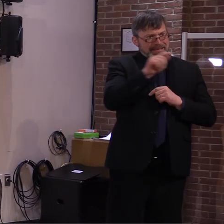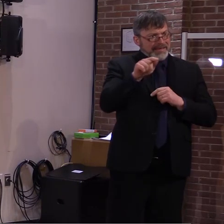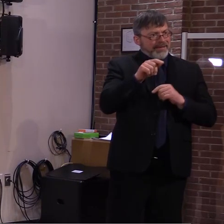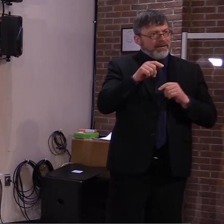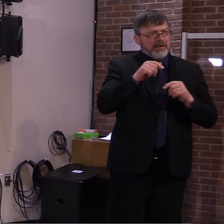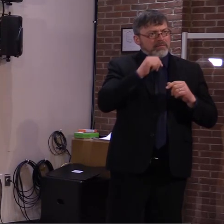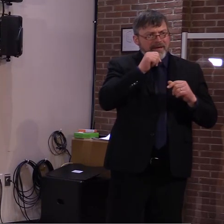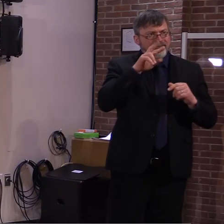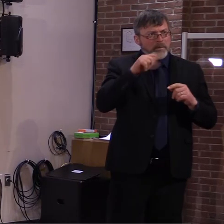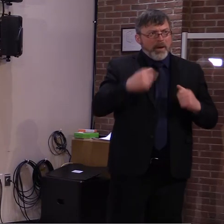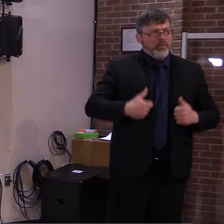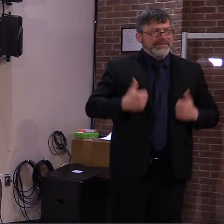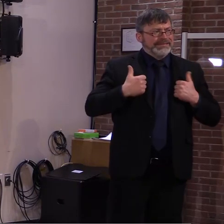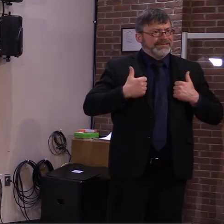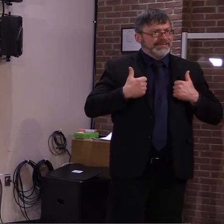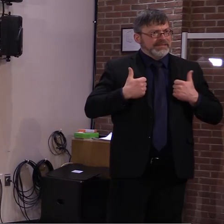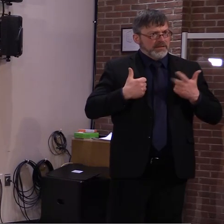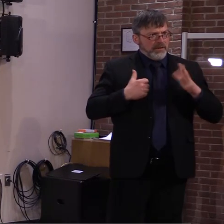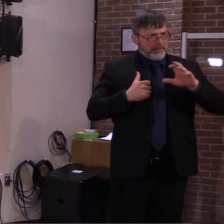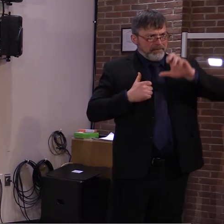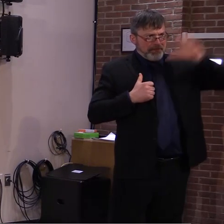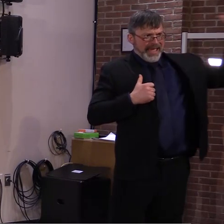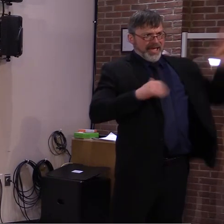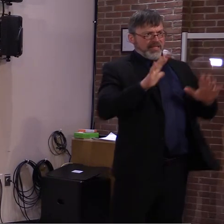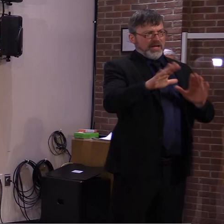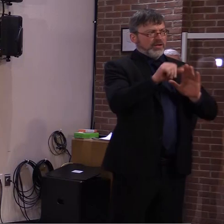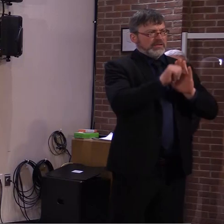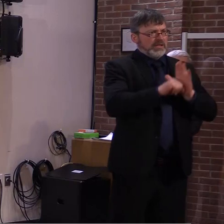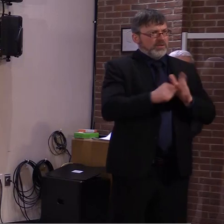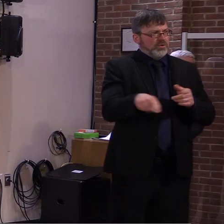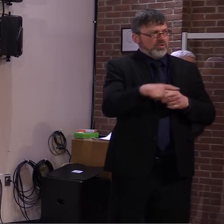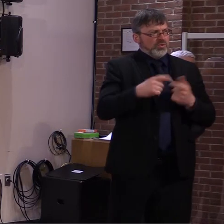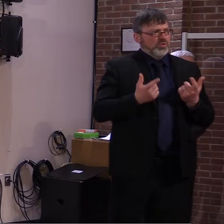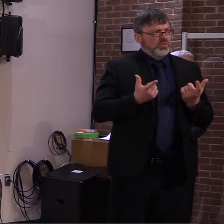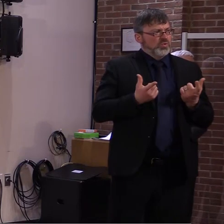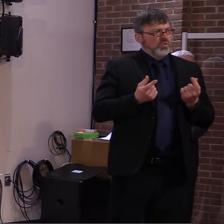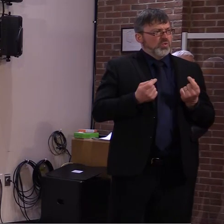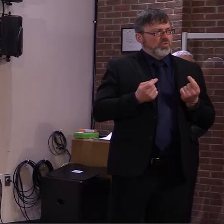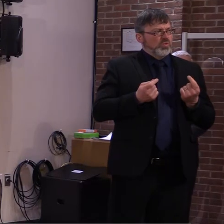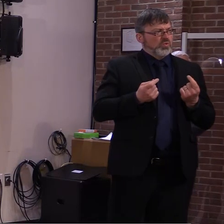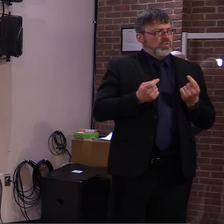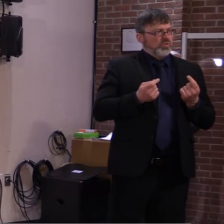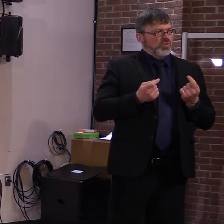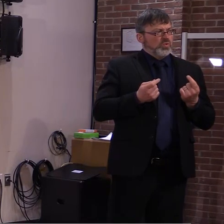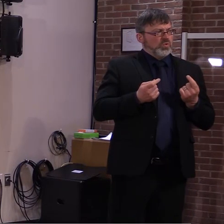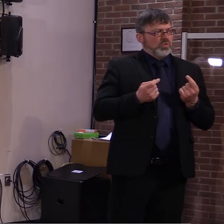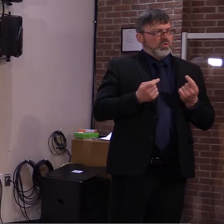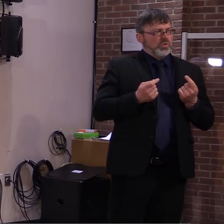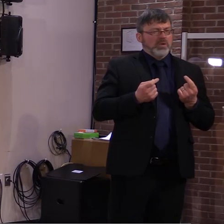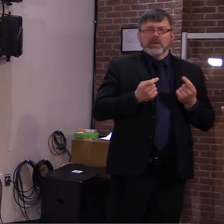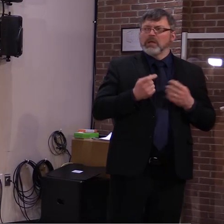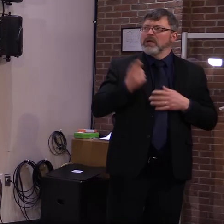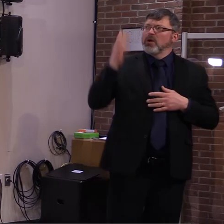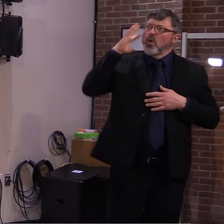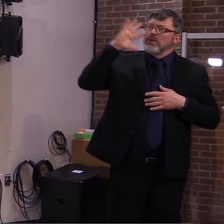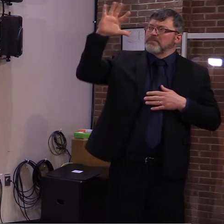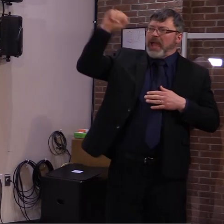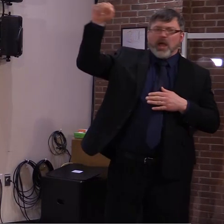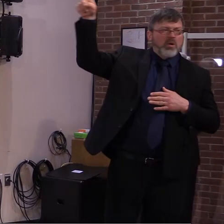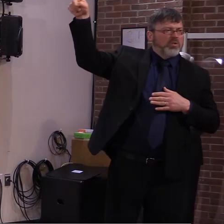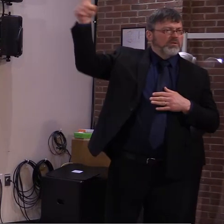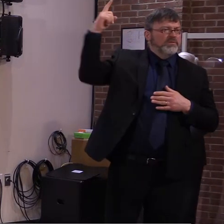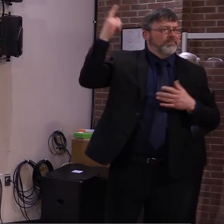What was the thinking behind the announcement, given when you do the not an actionable date for people to take advantage?